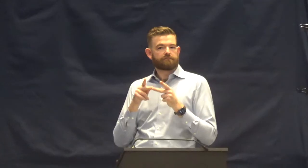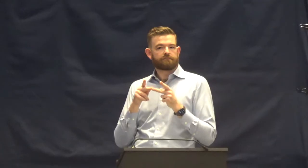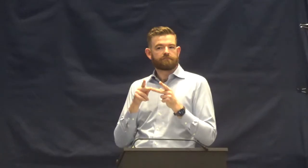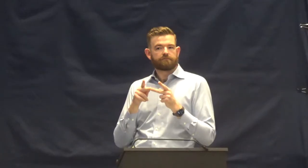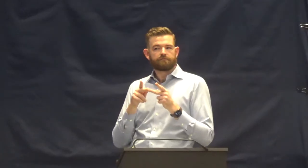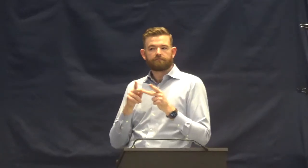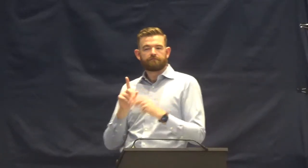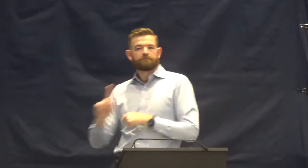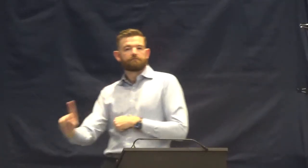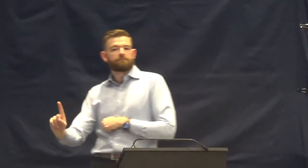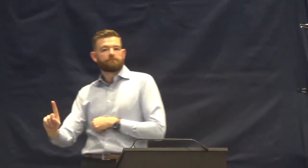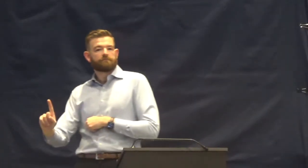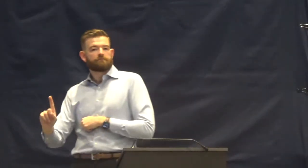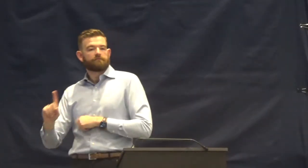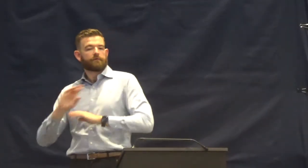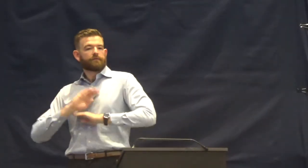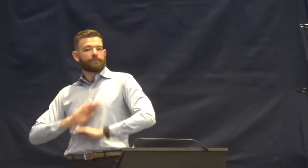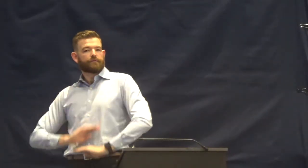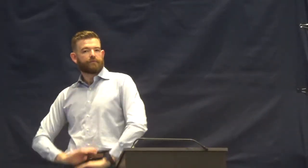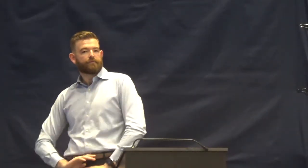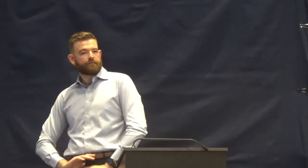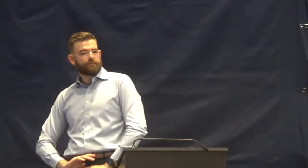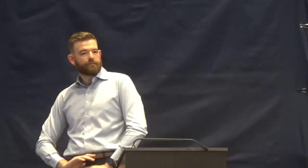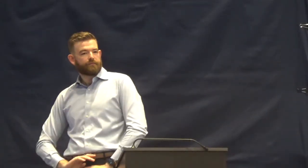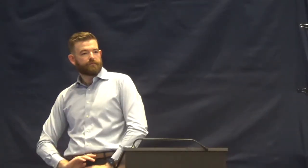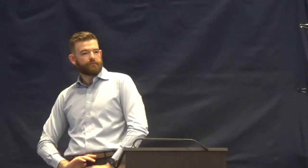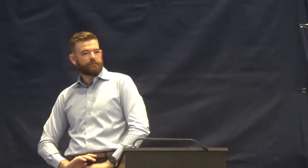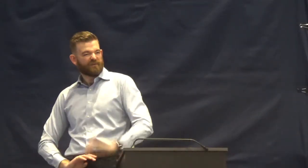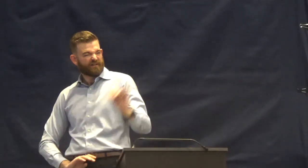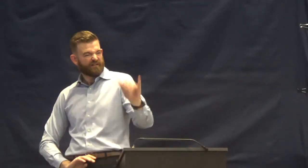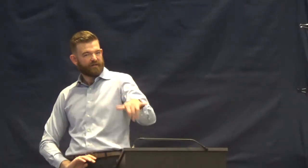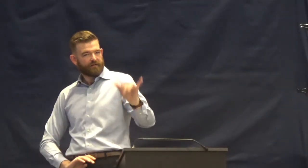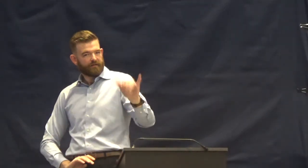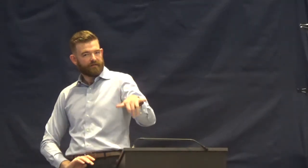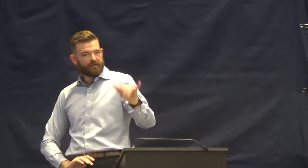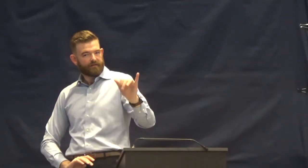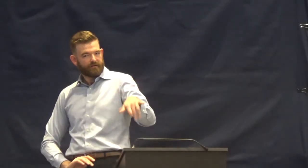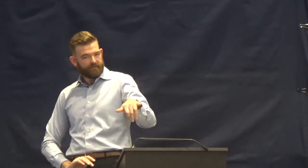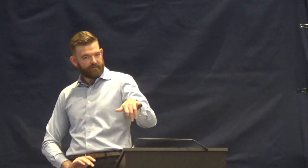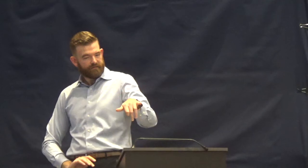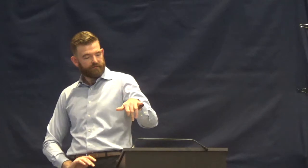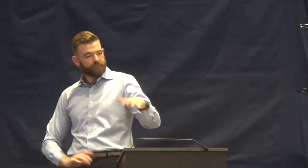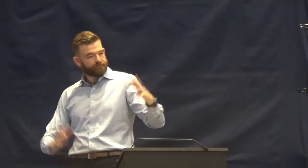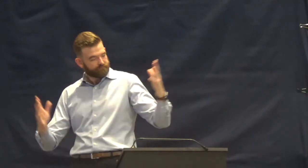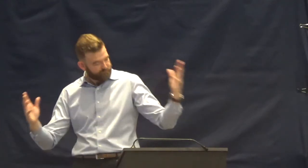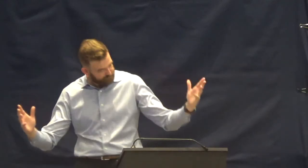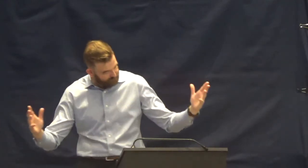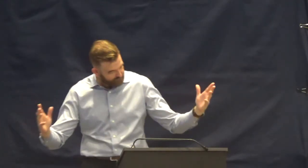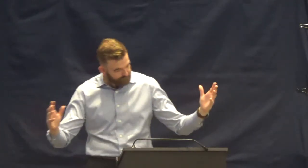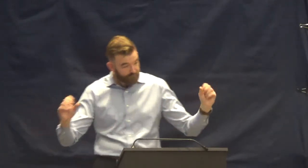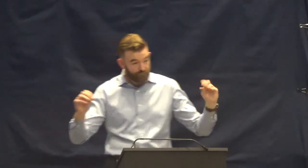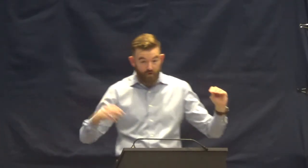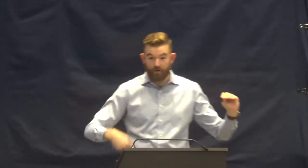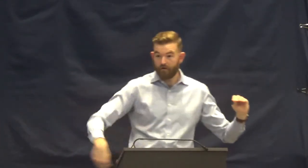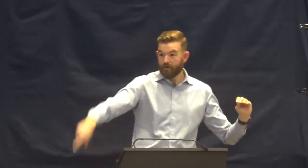And the deaf people will know that is a safe place. That is a place that they can be relieved. Those are just some